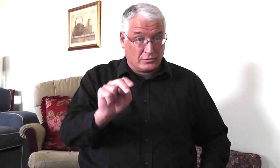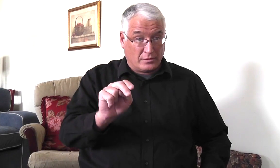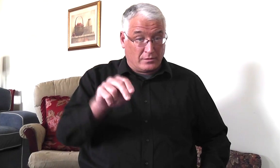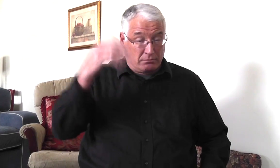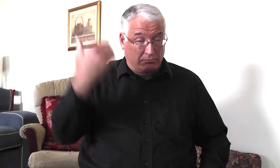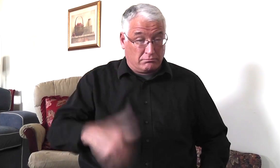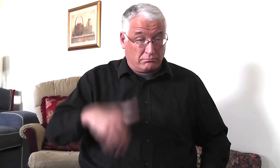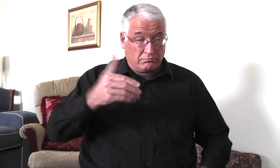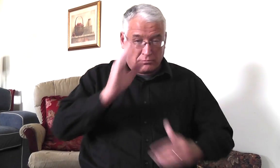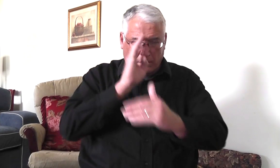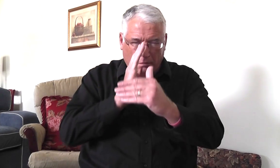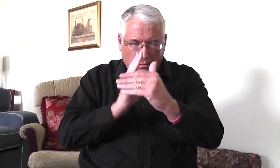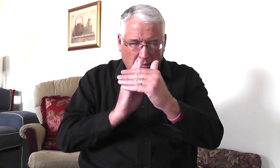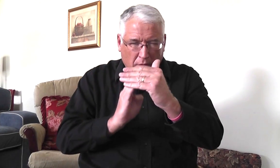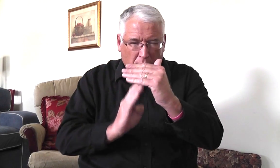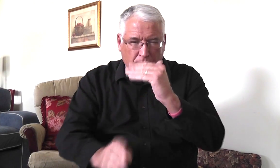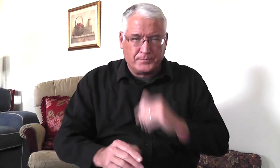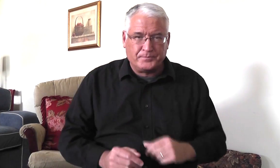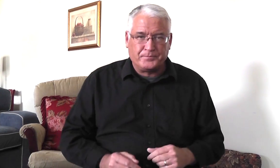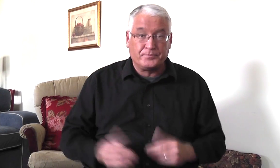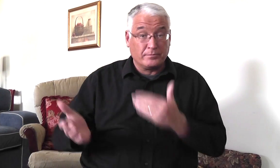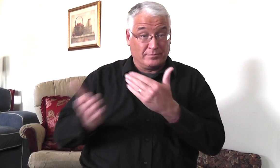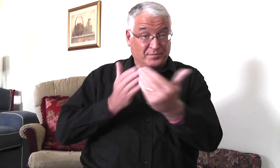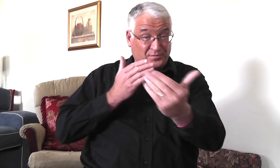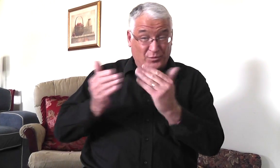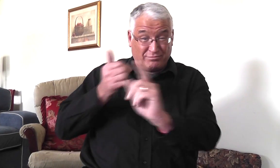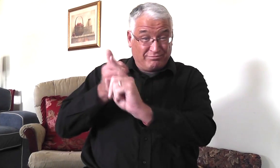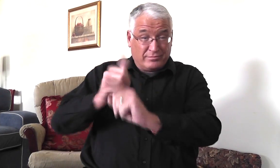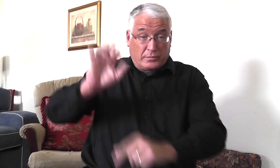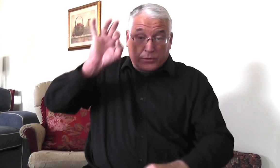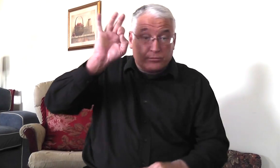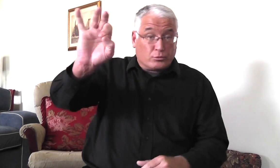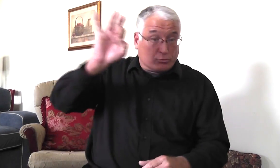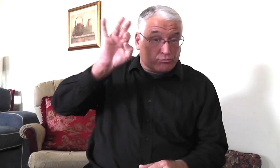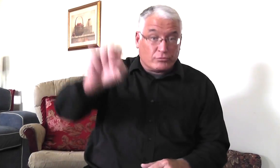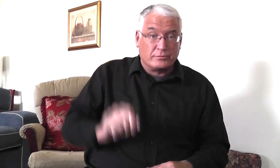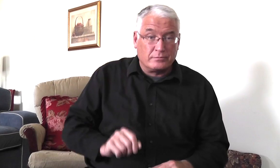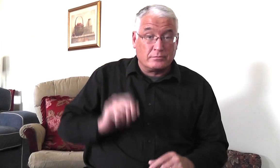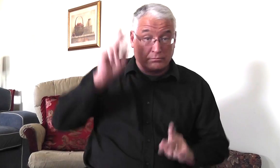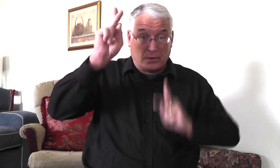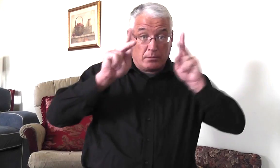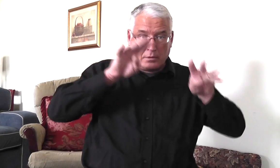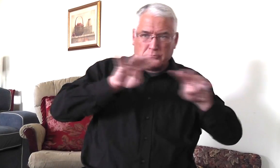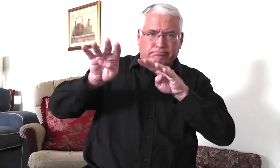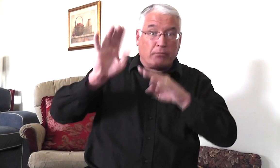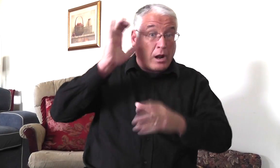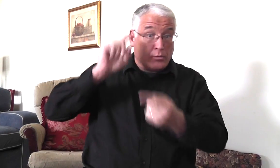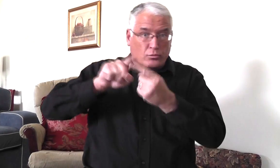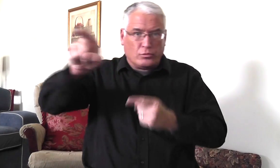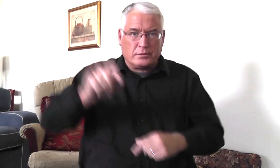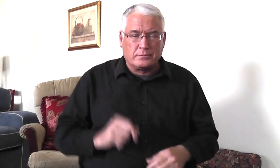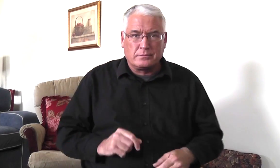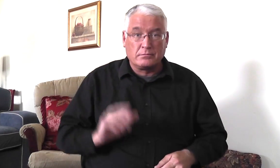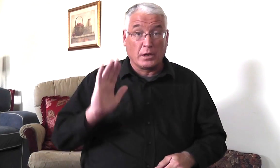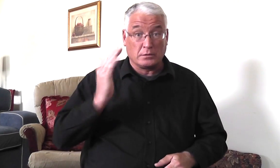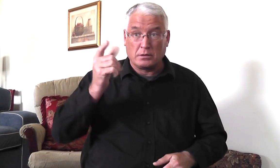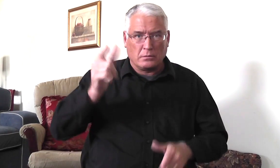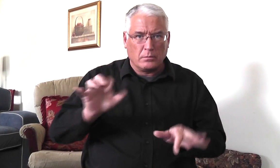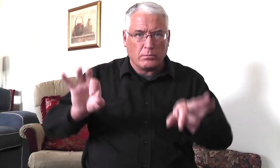John, wow, he was such a humble man. But he preached. He preached, and people listened